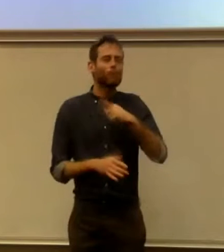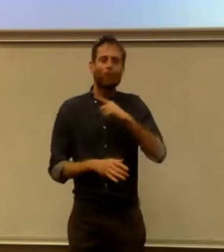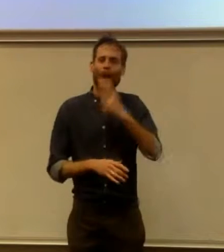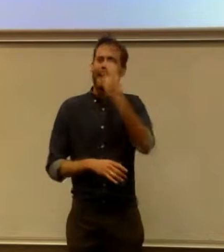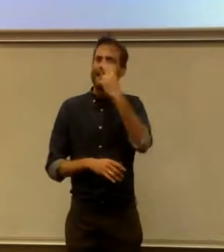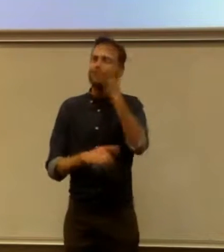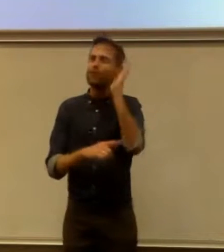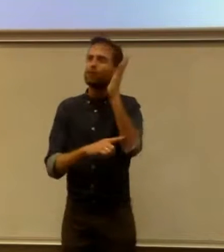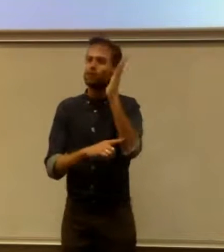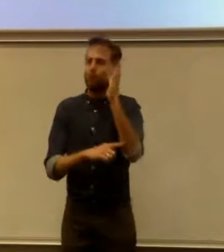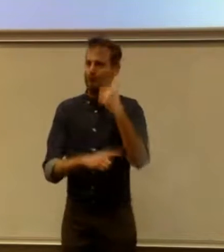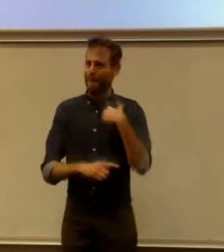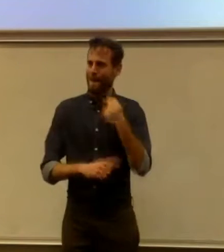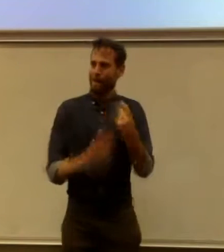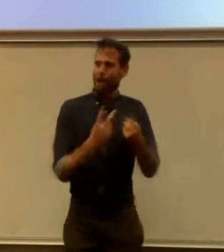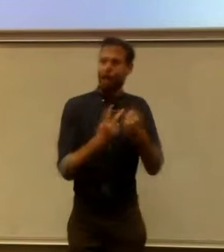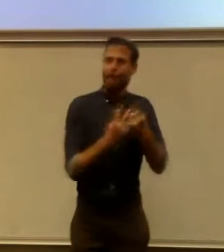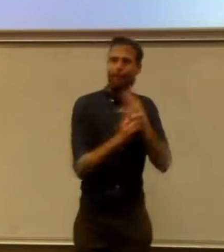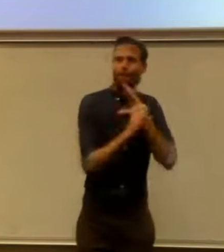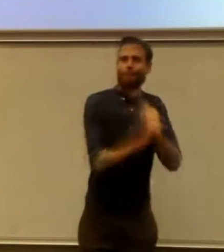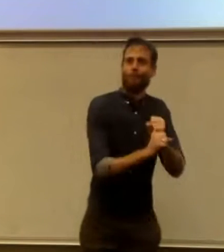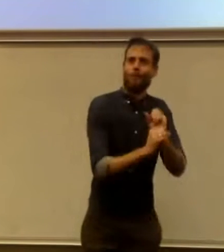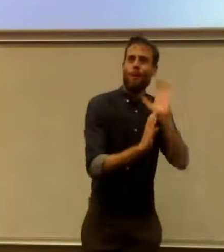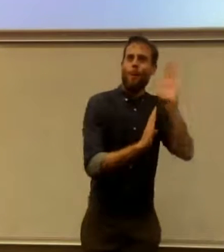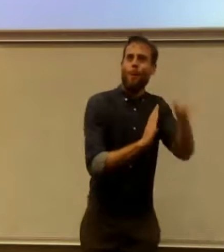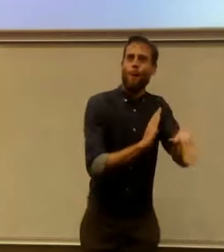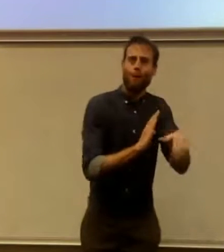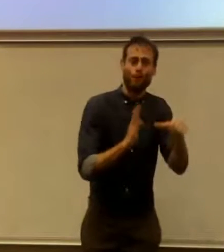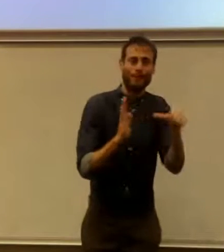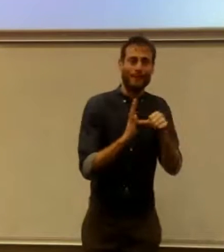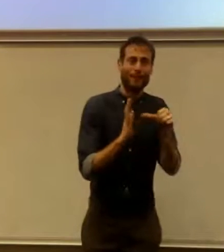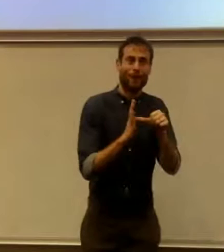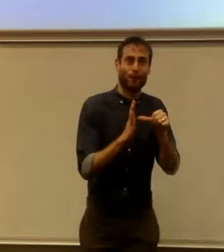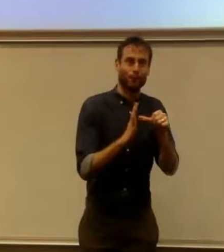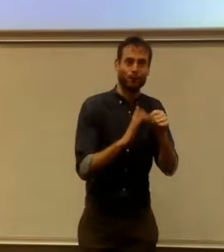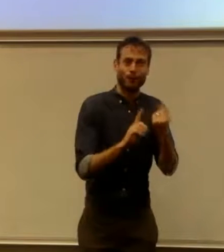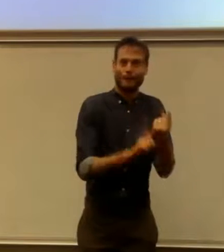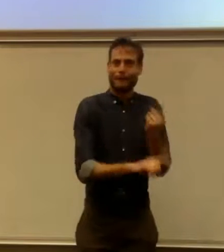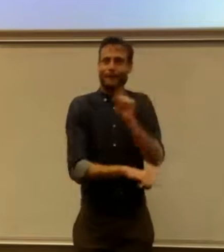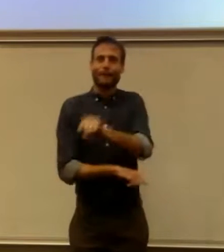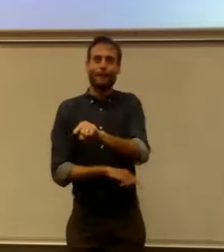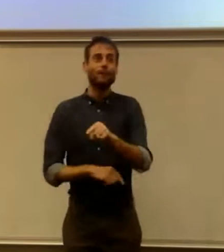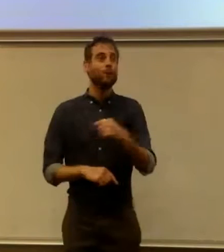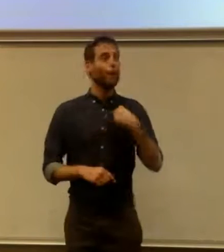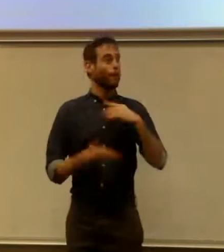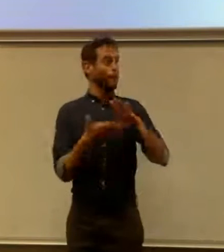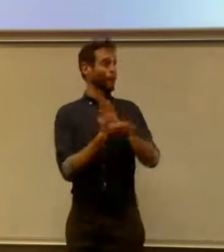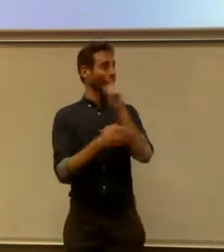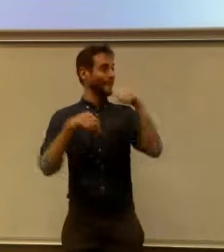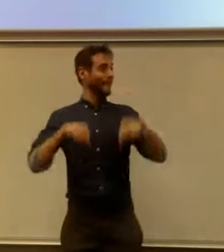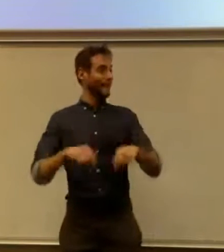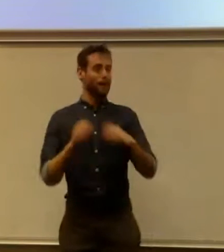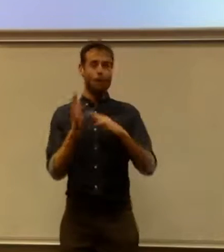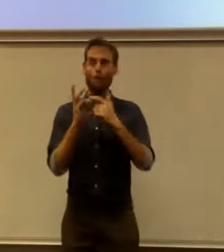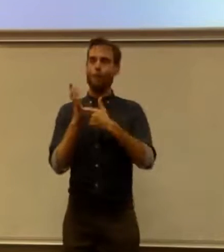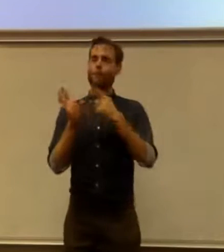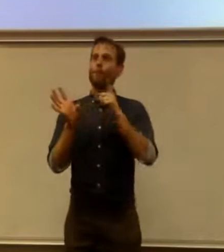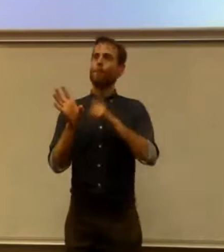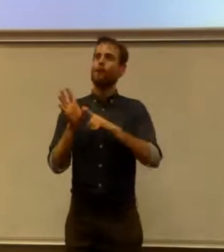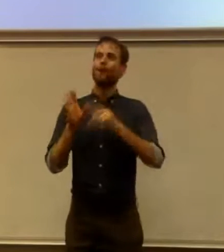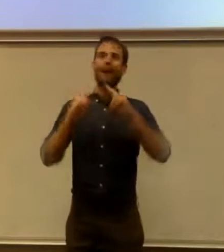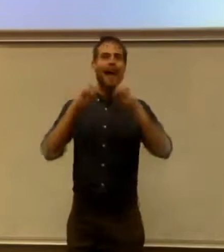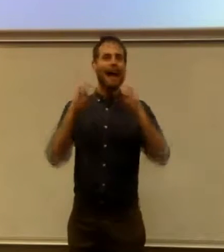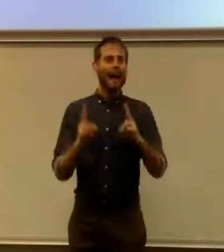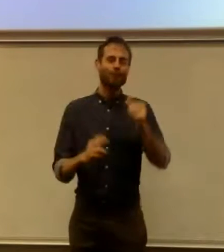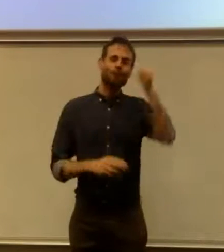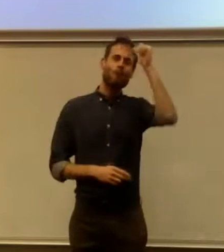really glad to be here tonight. I'm really pleased to be here in Murray House, which was, of course, where Dr.